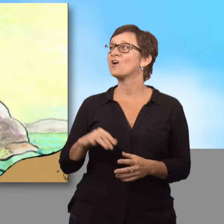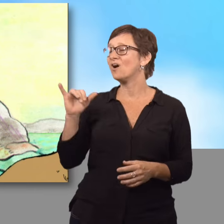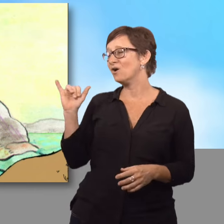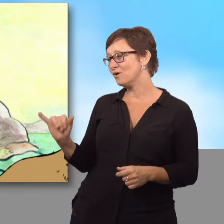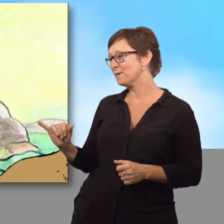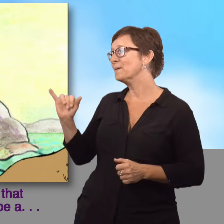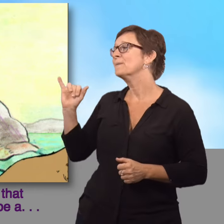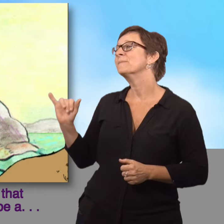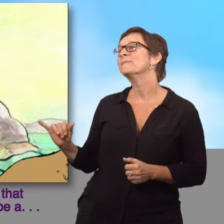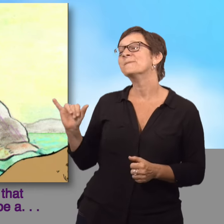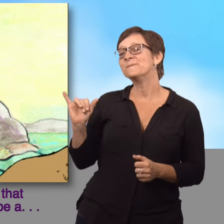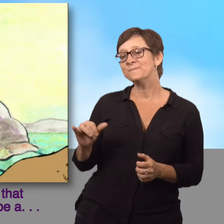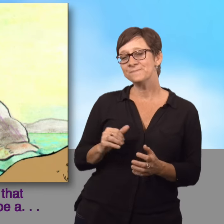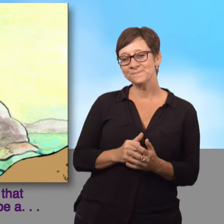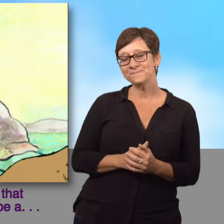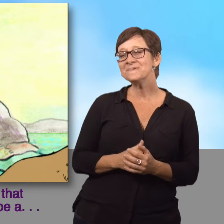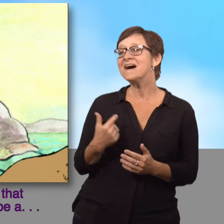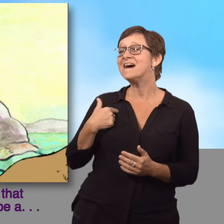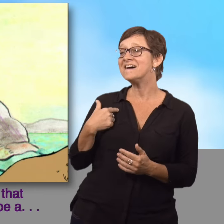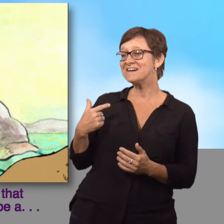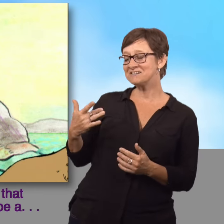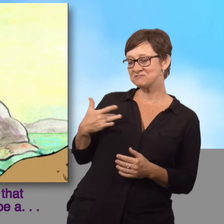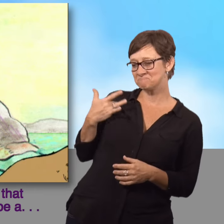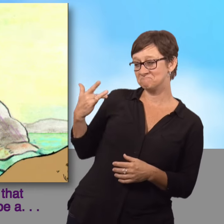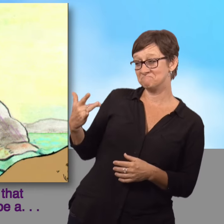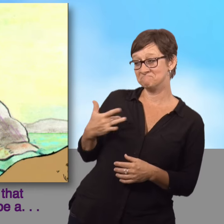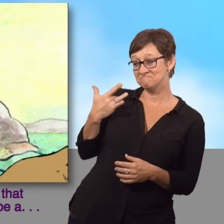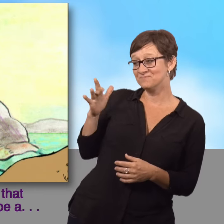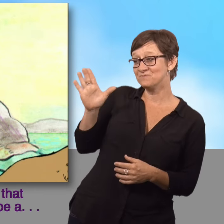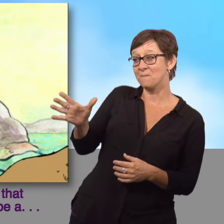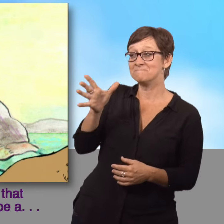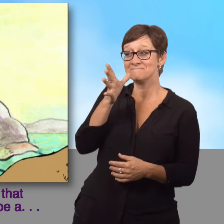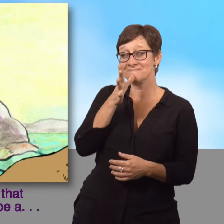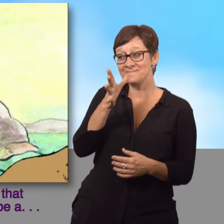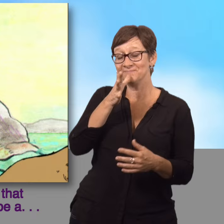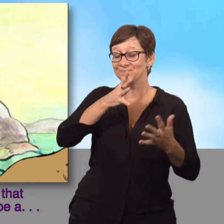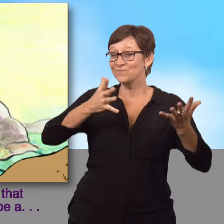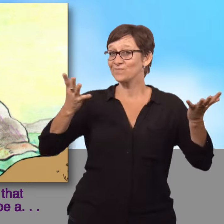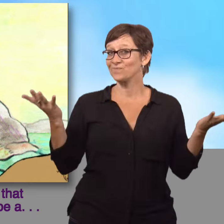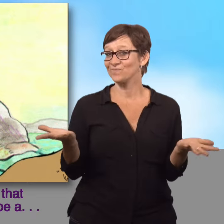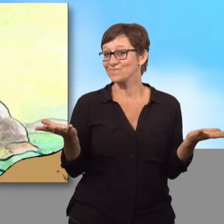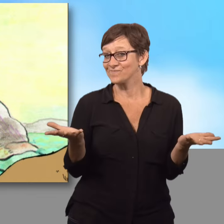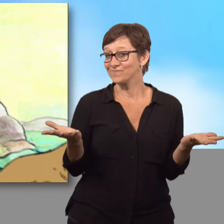I'm beginning to feel that your mama must really be a...